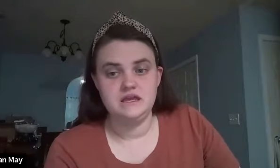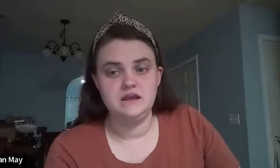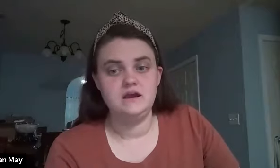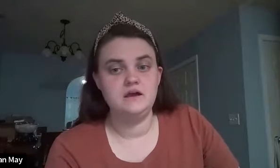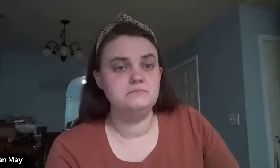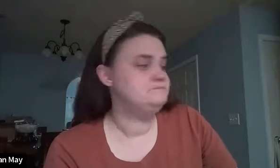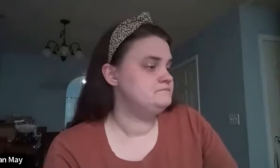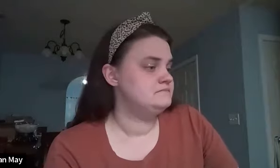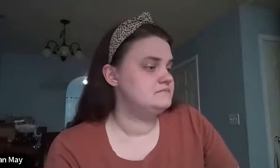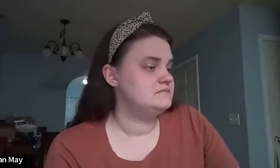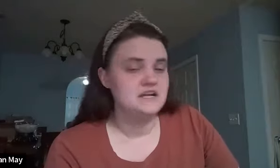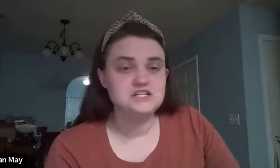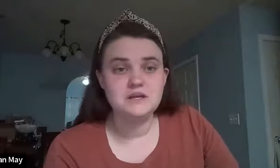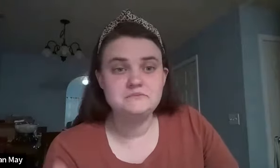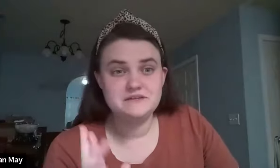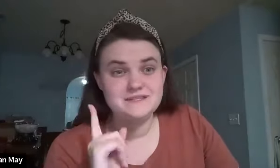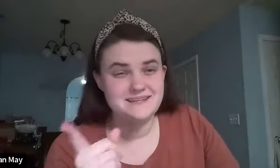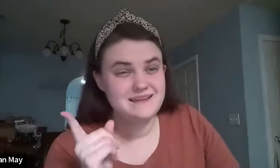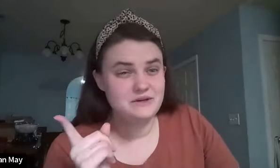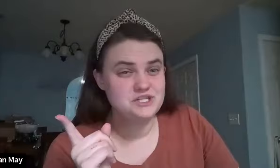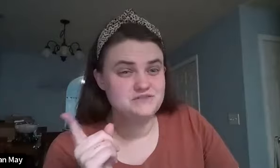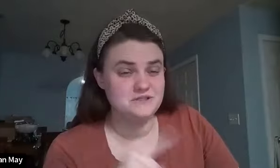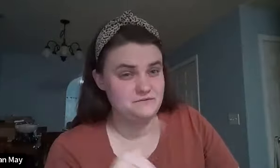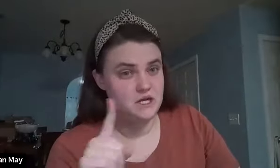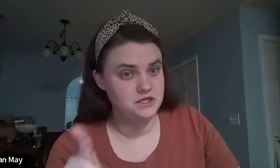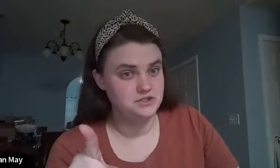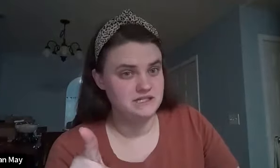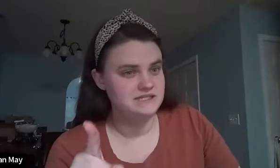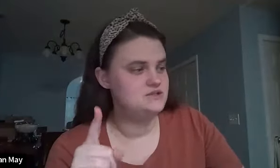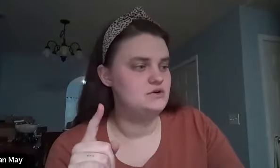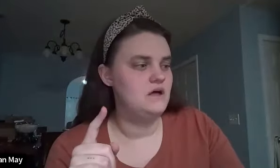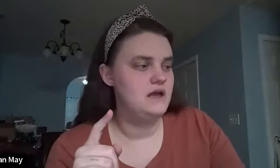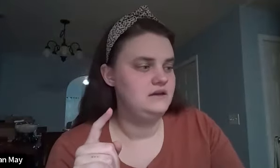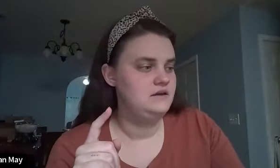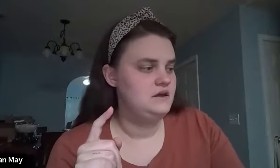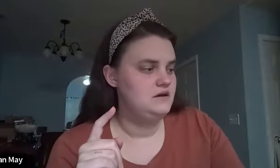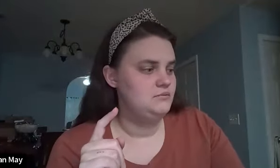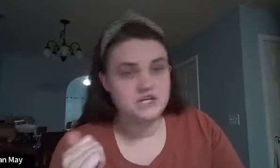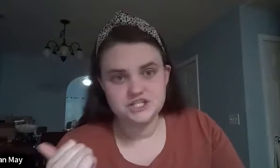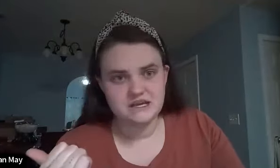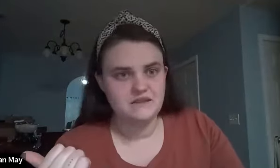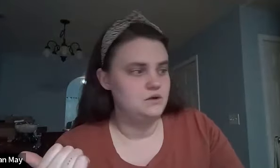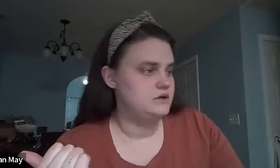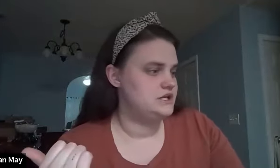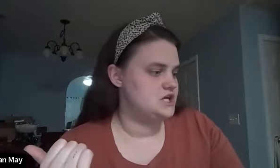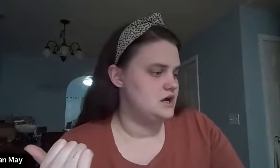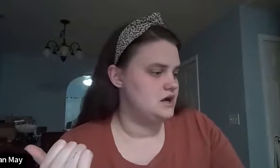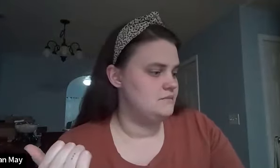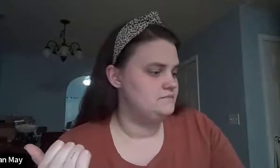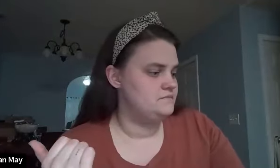can actually look up different sign languages for different countries. So like British Sign Language, or